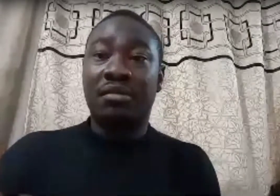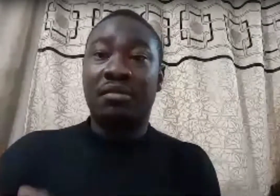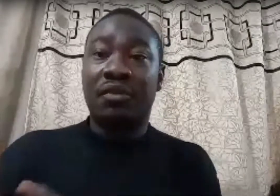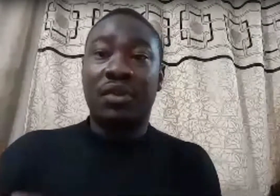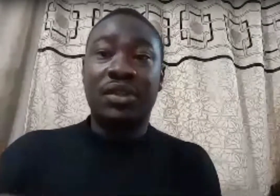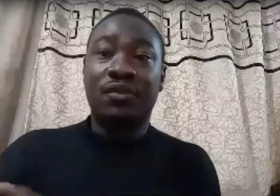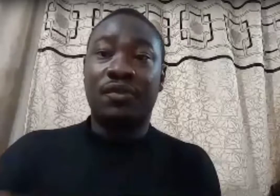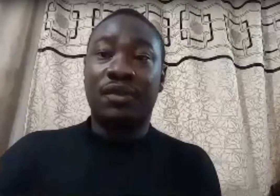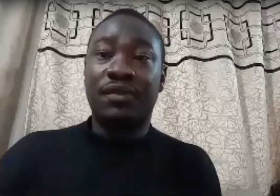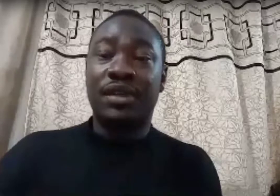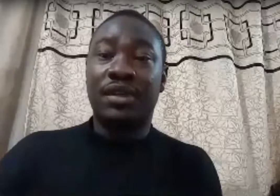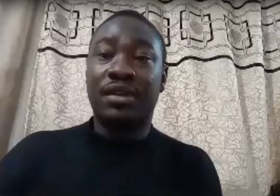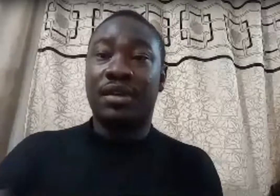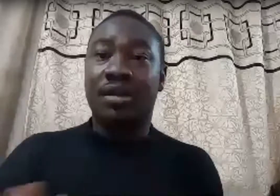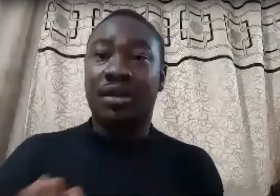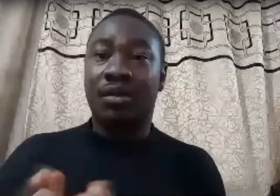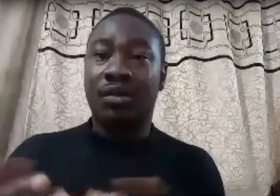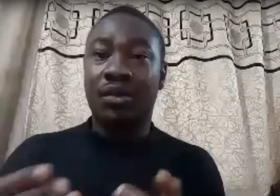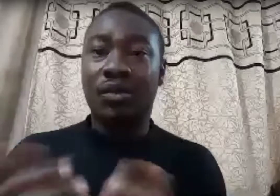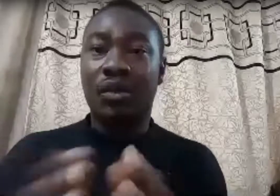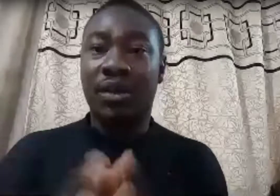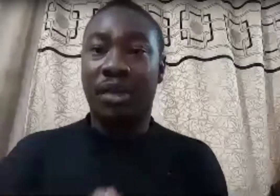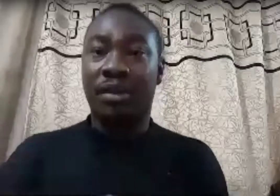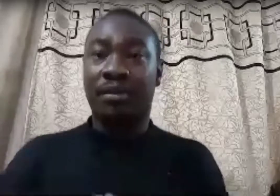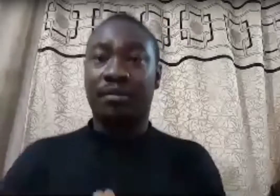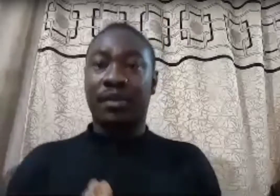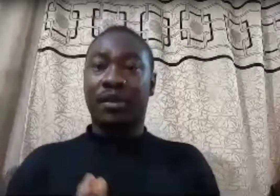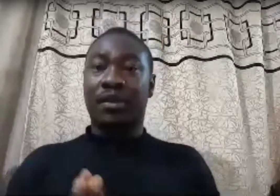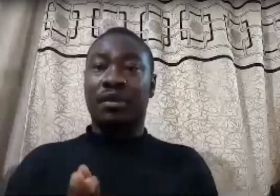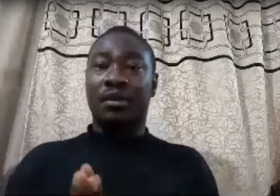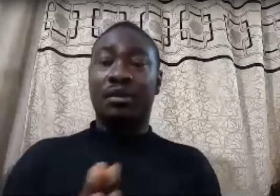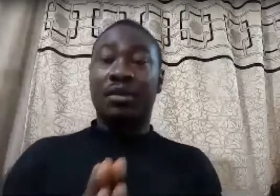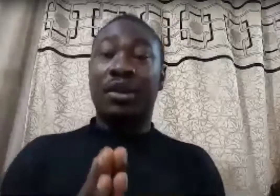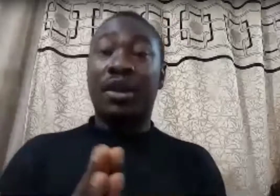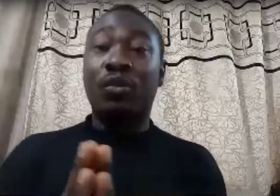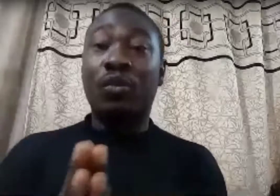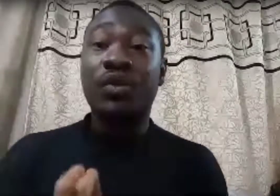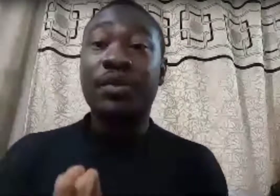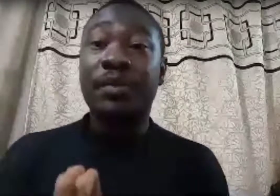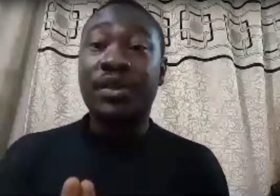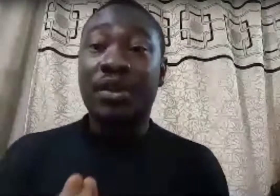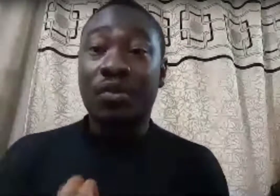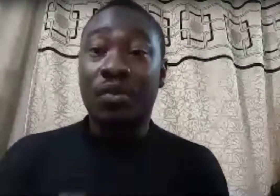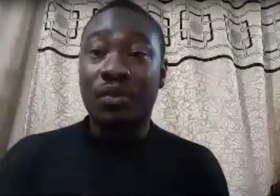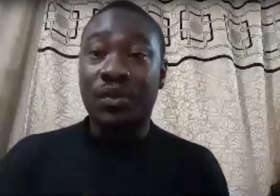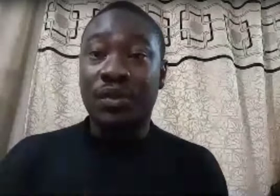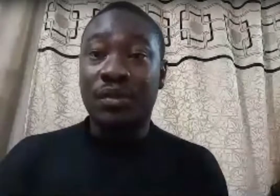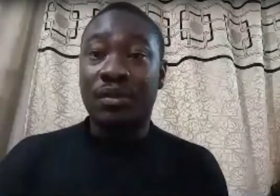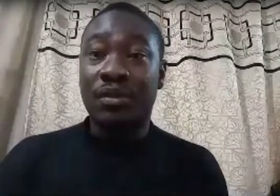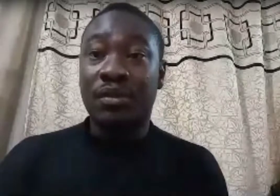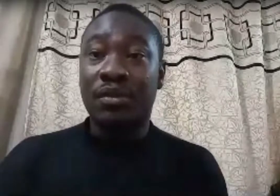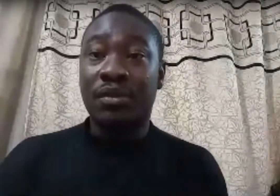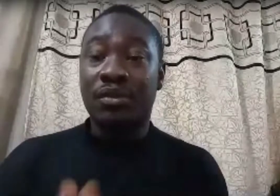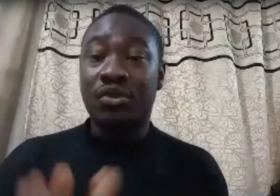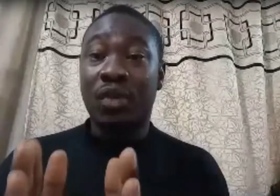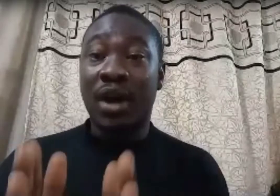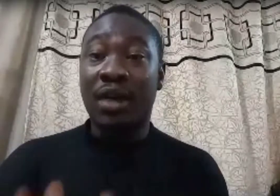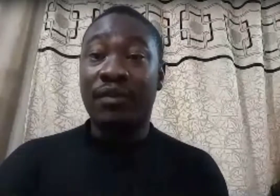just look at me. There are no special rules. You have the foundation already. All